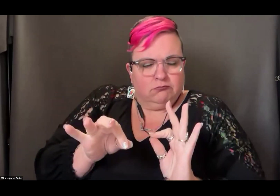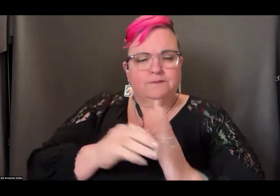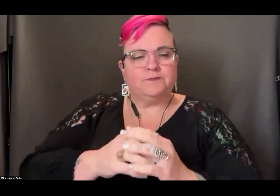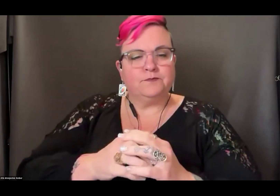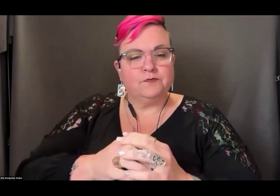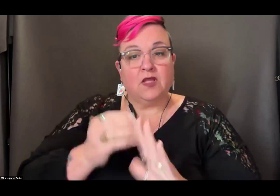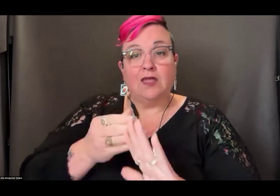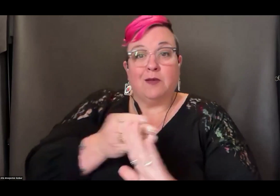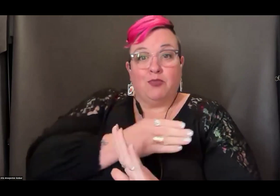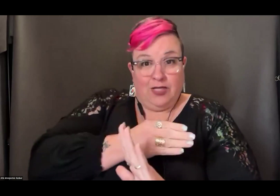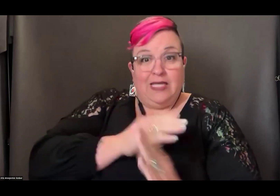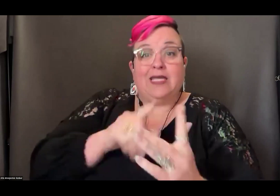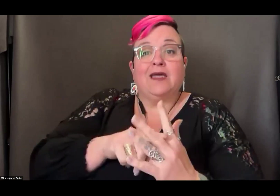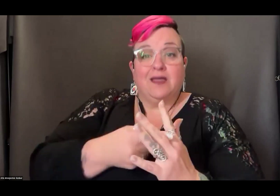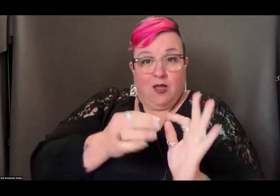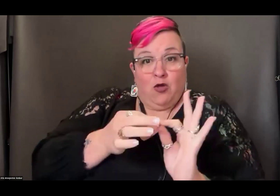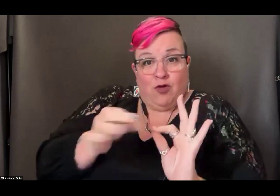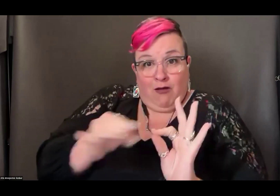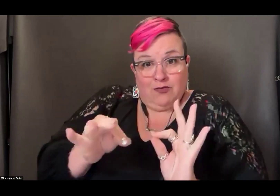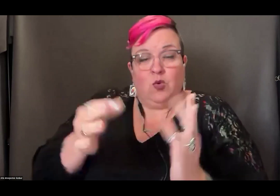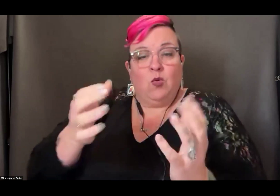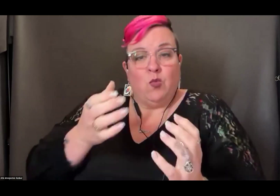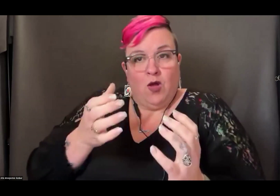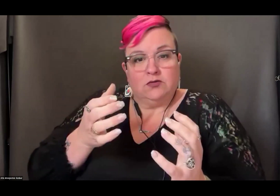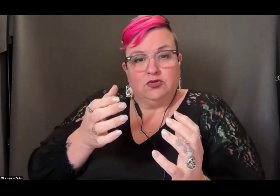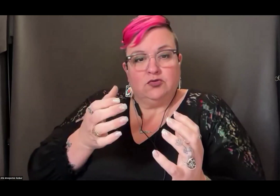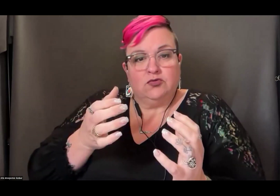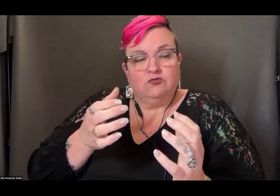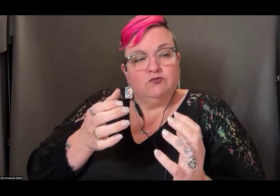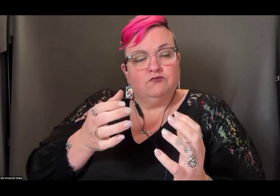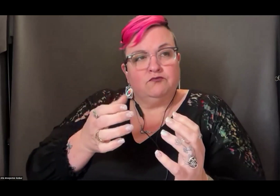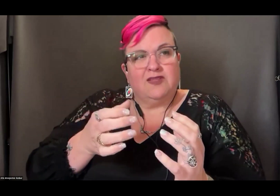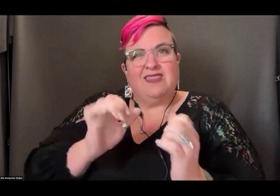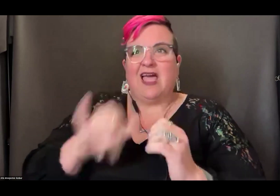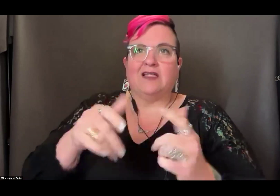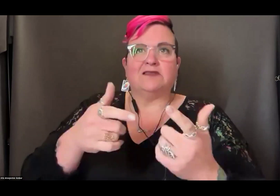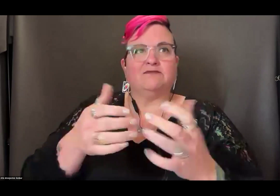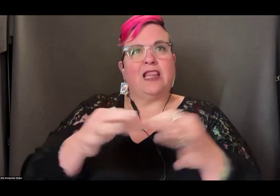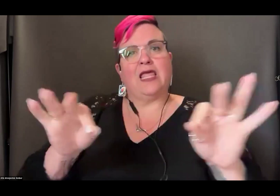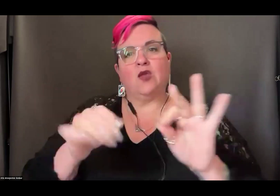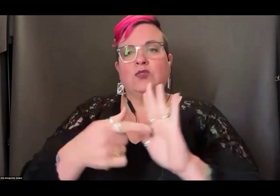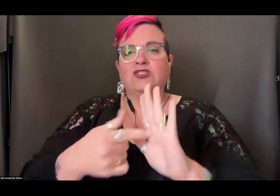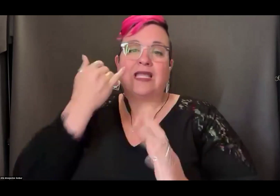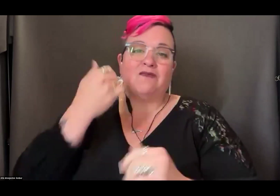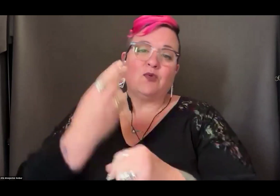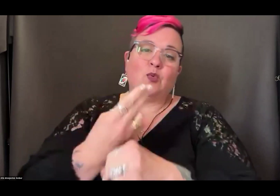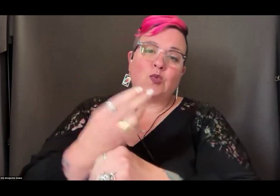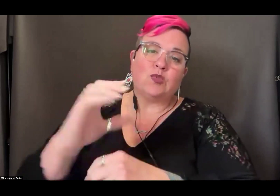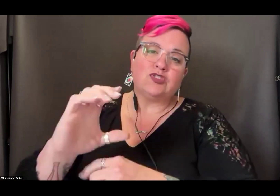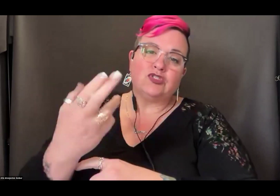In a pre-prompt, we want to direct the large language model. Let's say we're working with